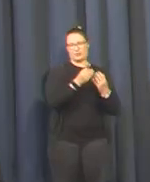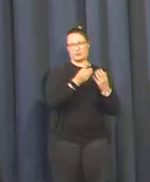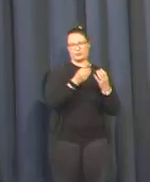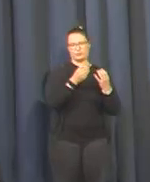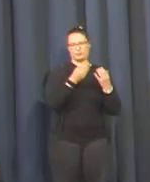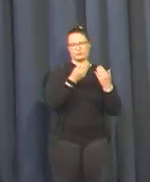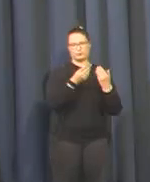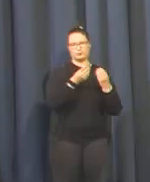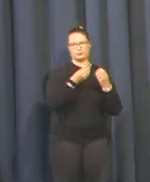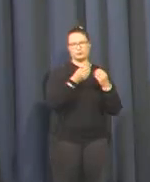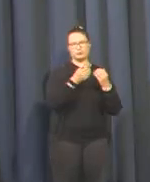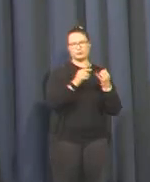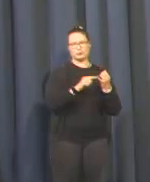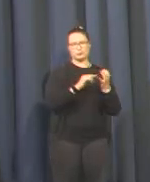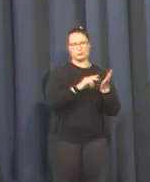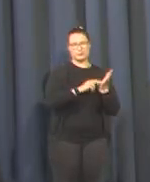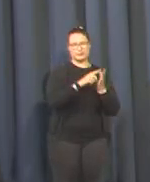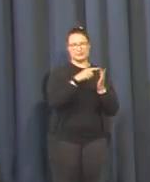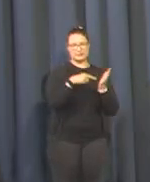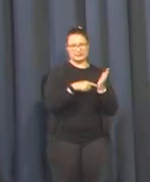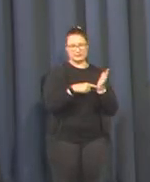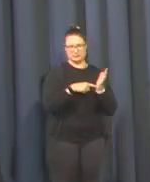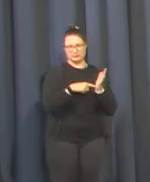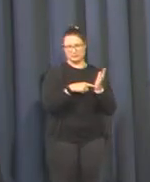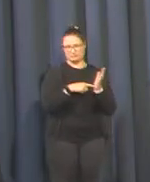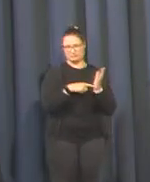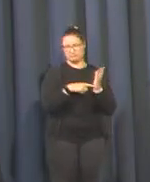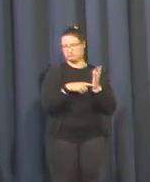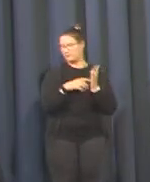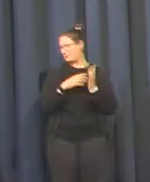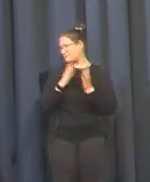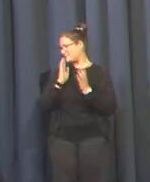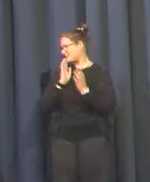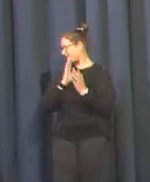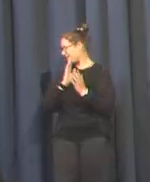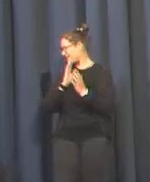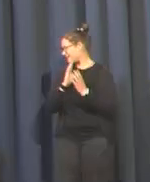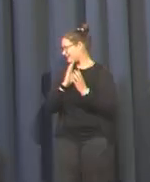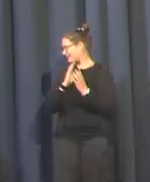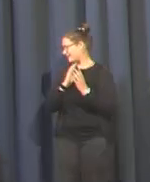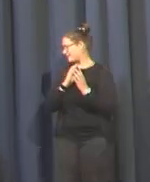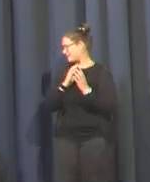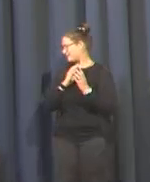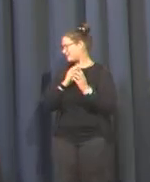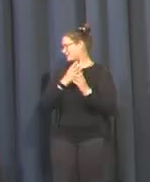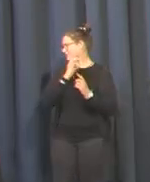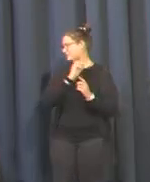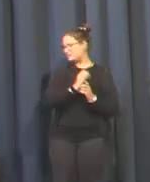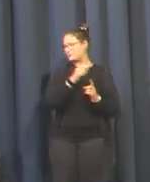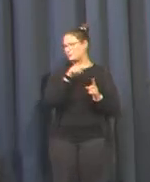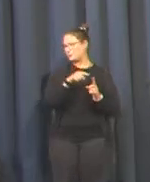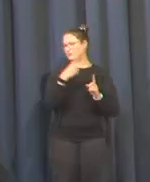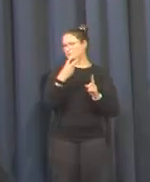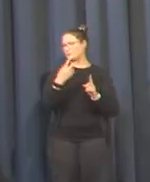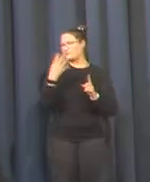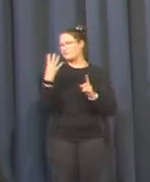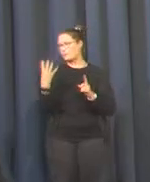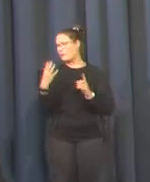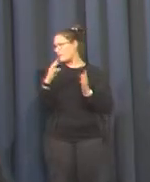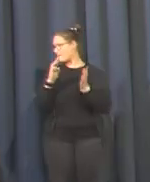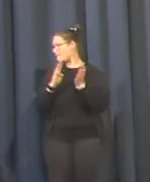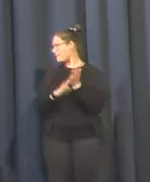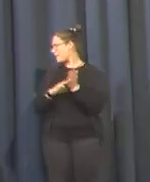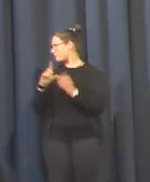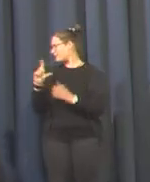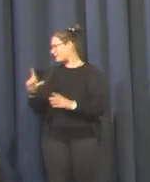which is the same as the 0.24 micromoles per liter, as the level of concern, the threshold of concern, where you would start to do something a